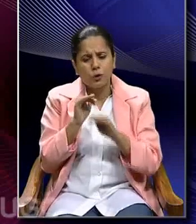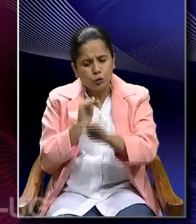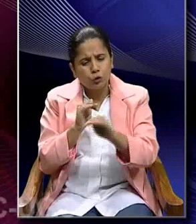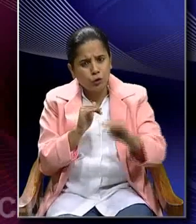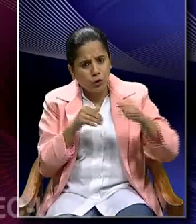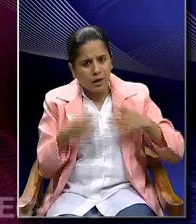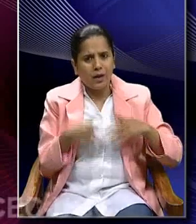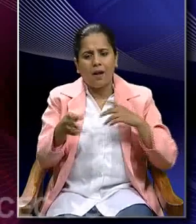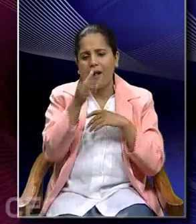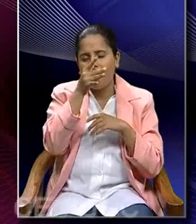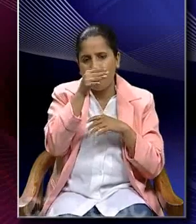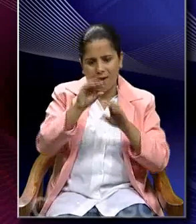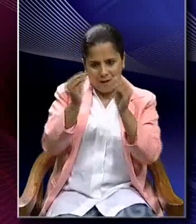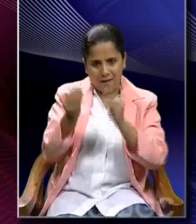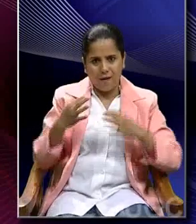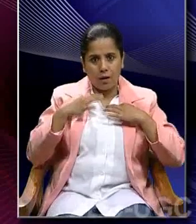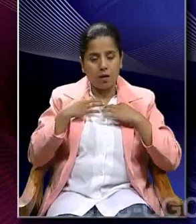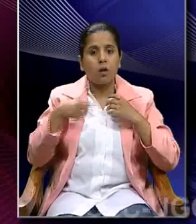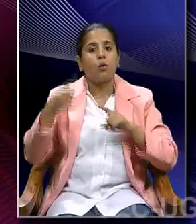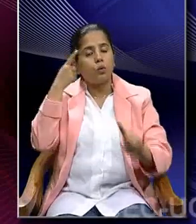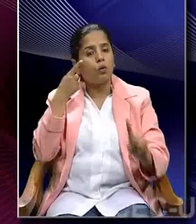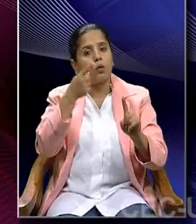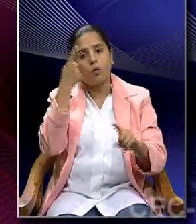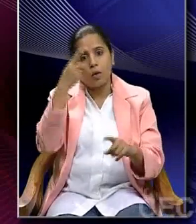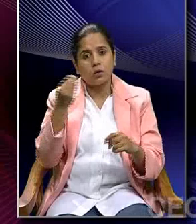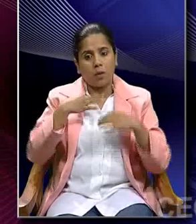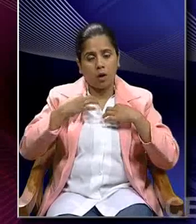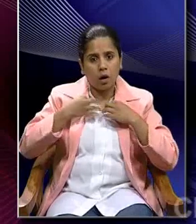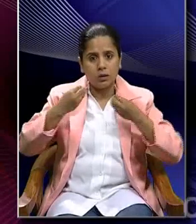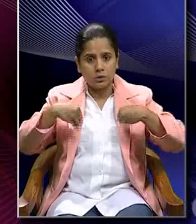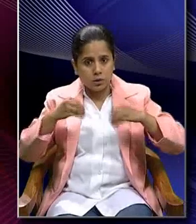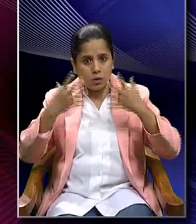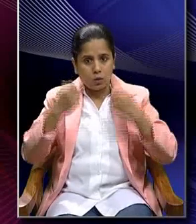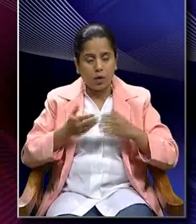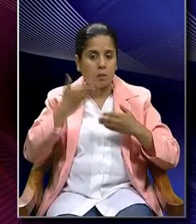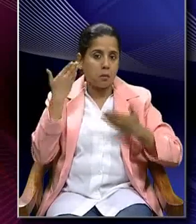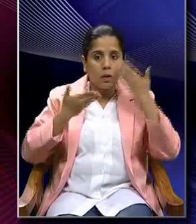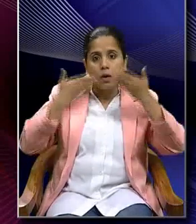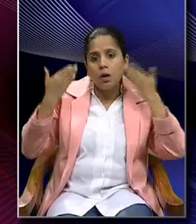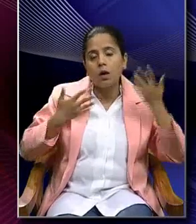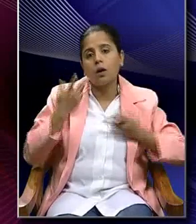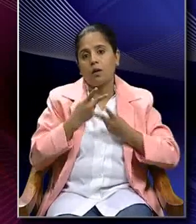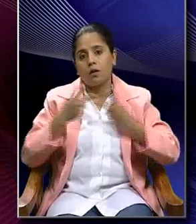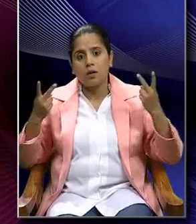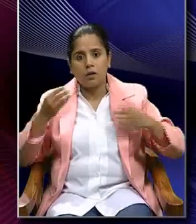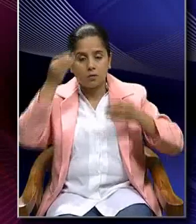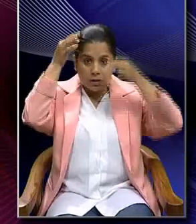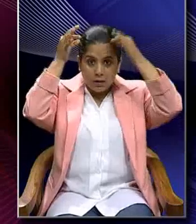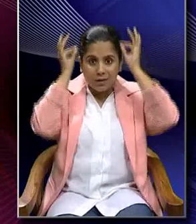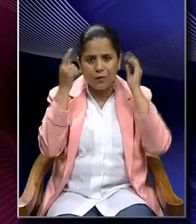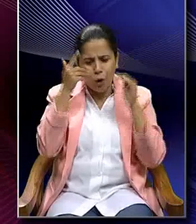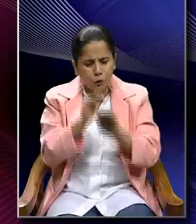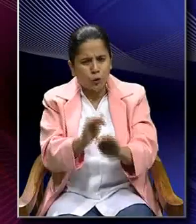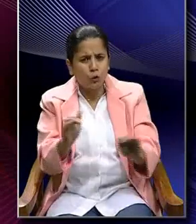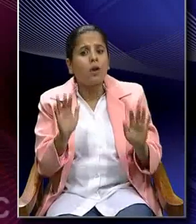children. There's a targeting for particular dresses, particular makeup, cosmetics for little